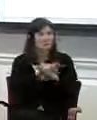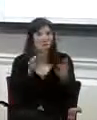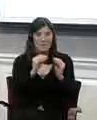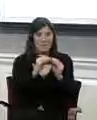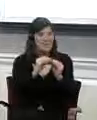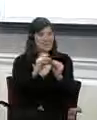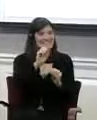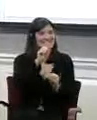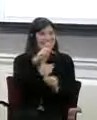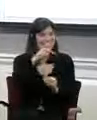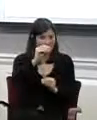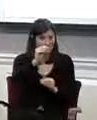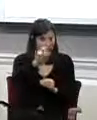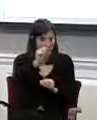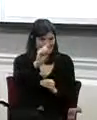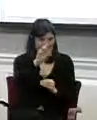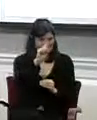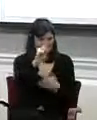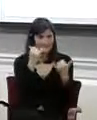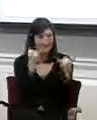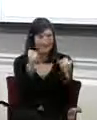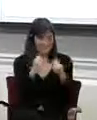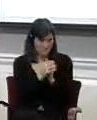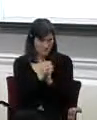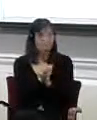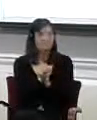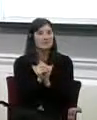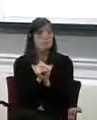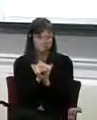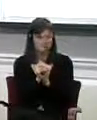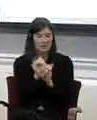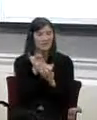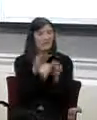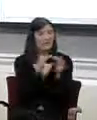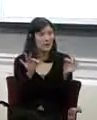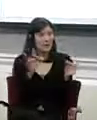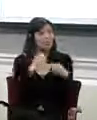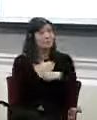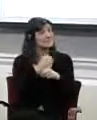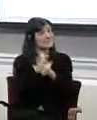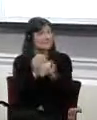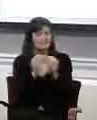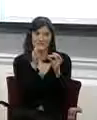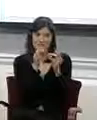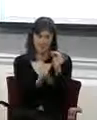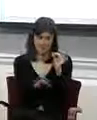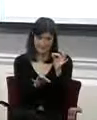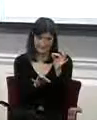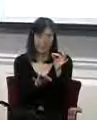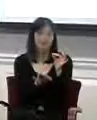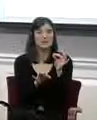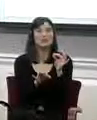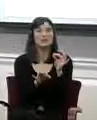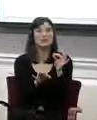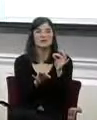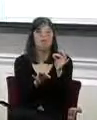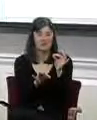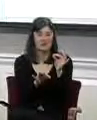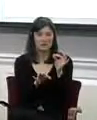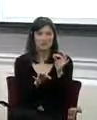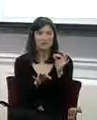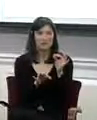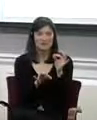spouses. Moreover, the language of the code was considerably simplified, and out-of-date legalistic terminology